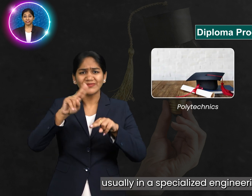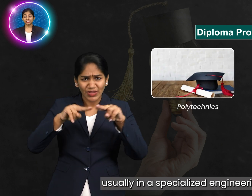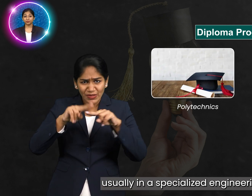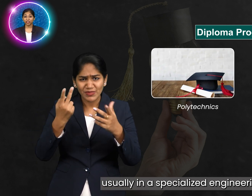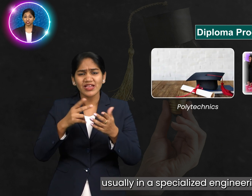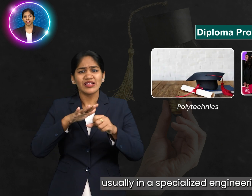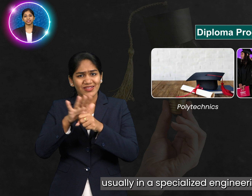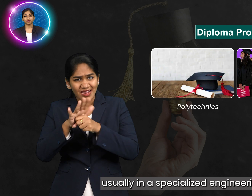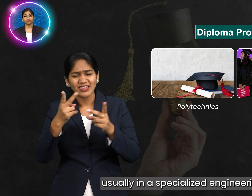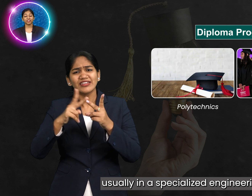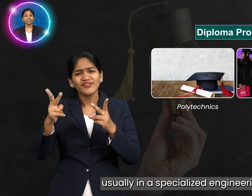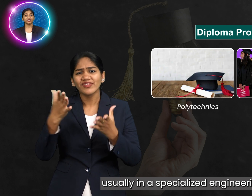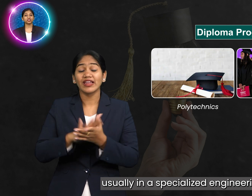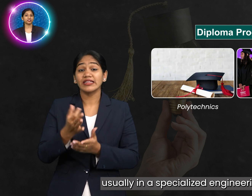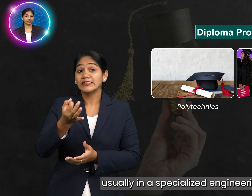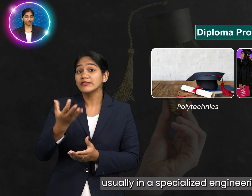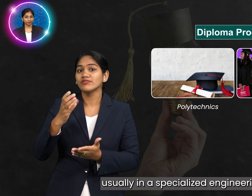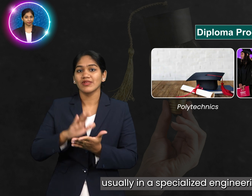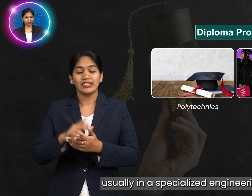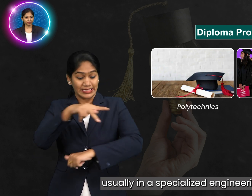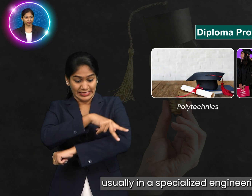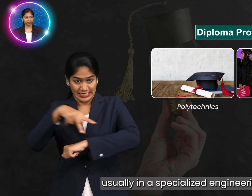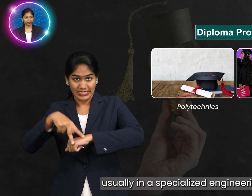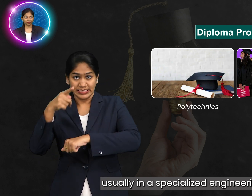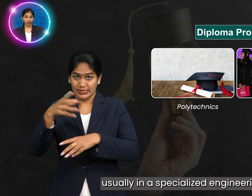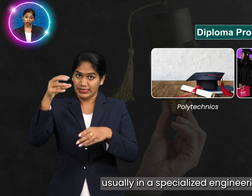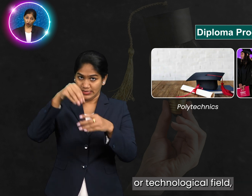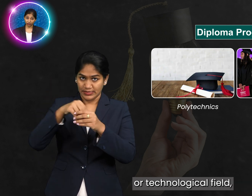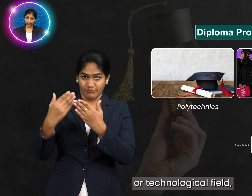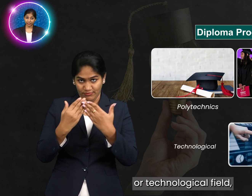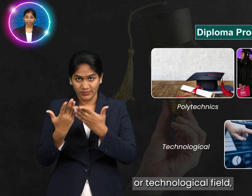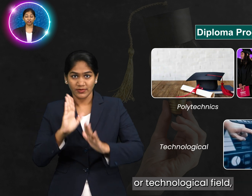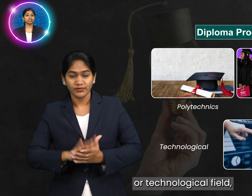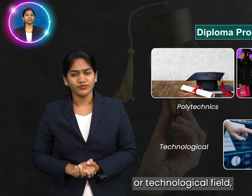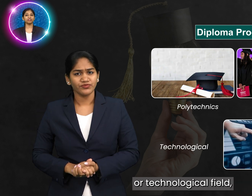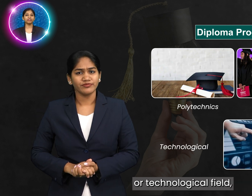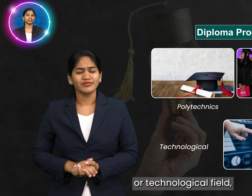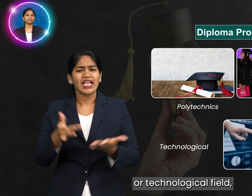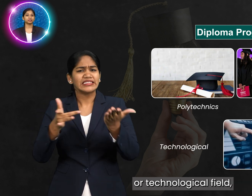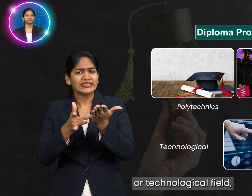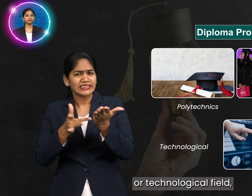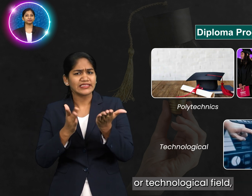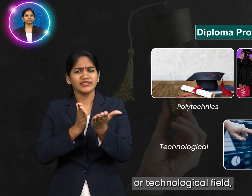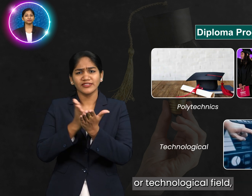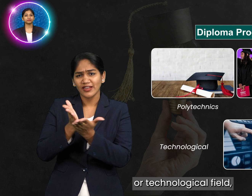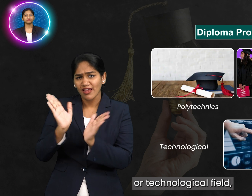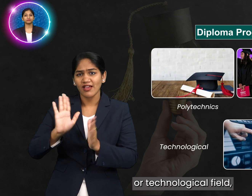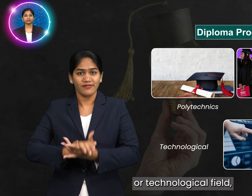usually in a specialized engineering or technological field,